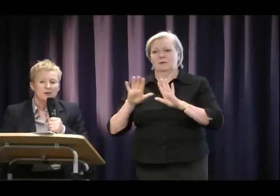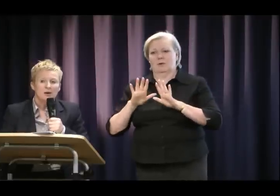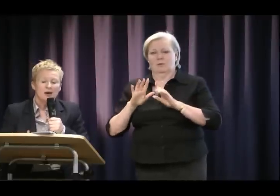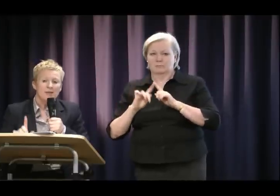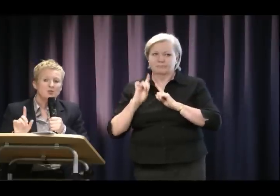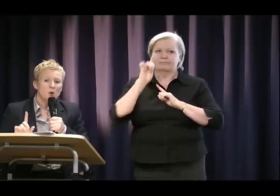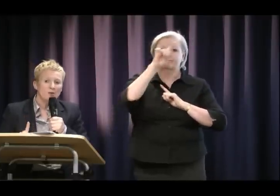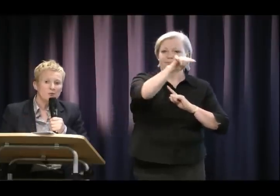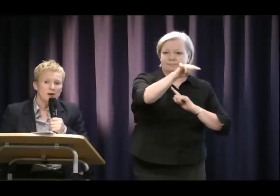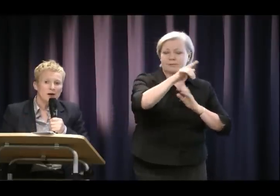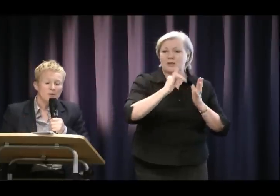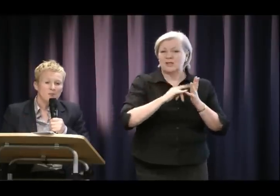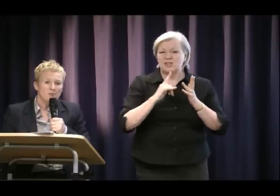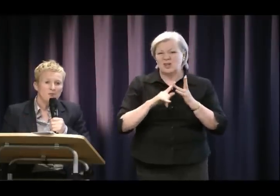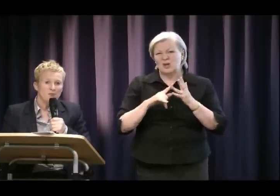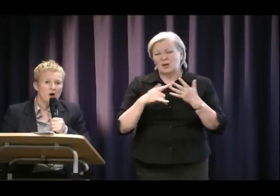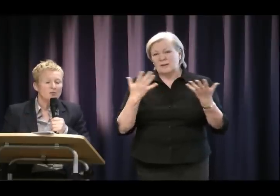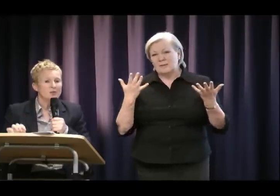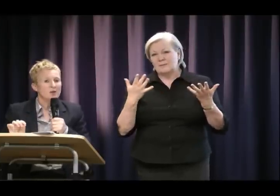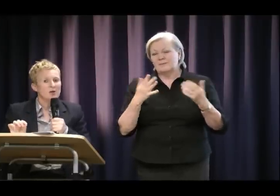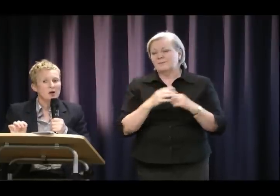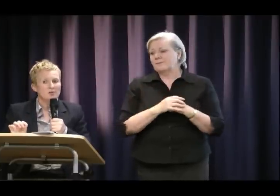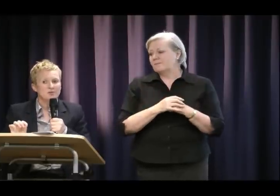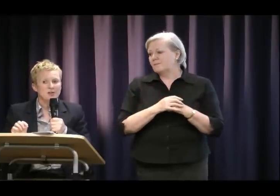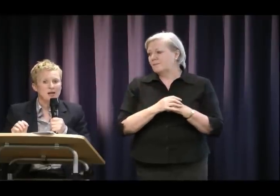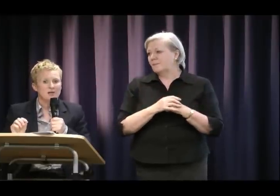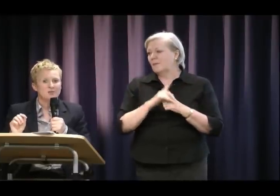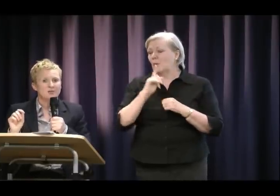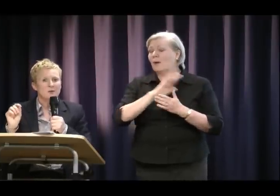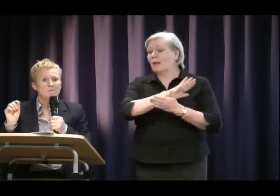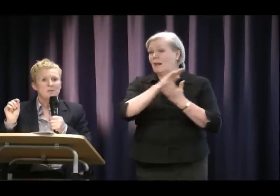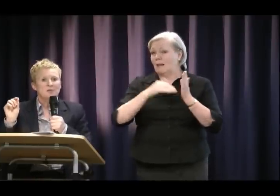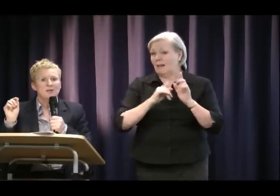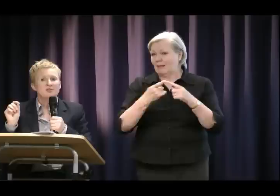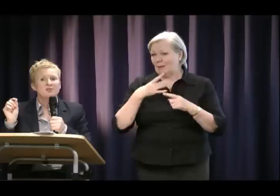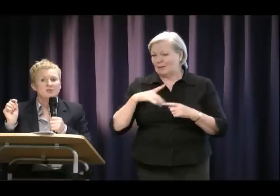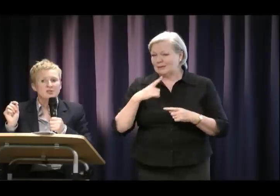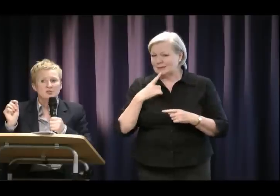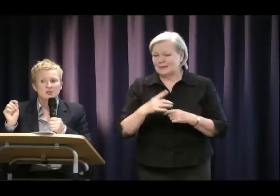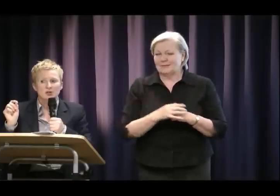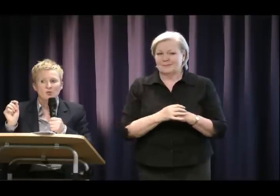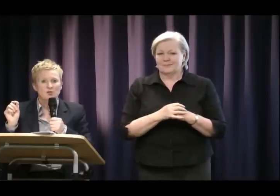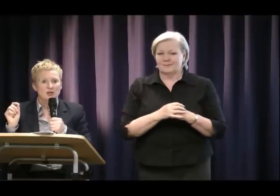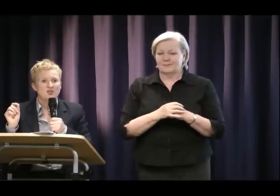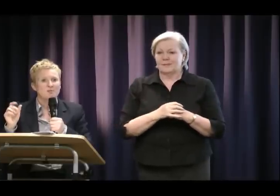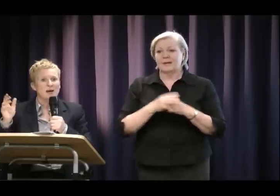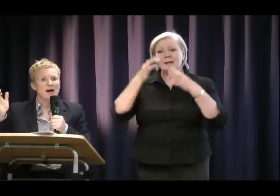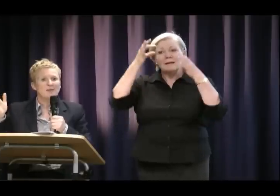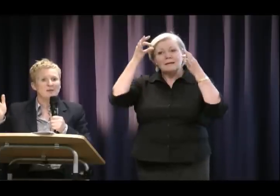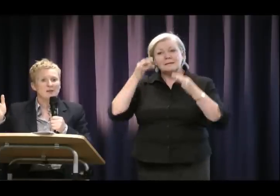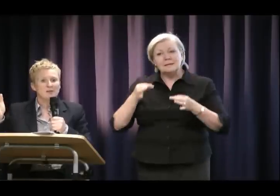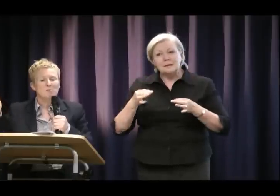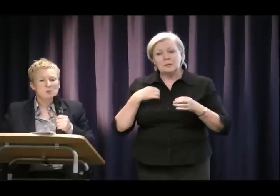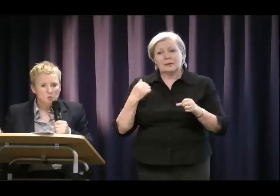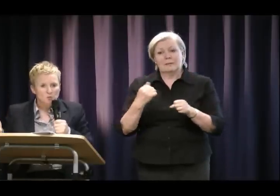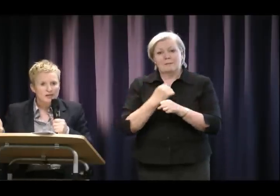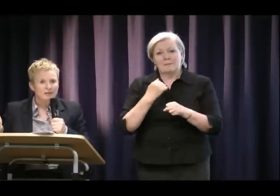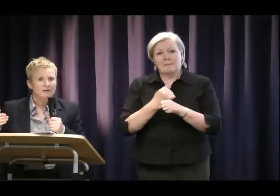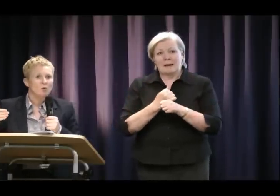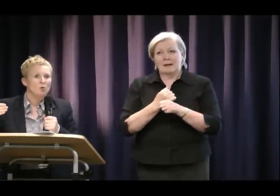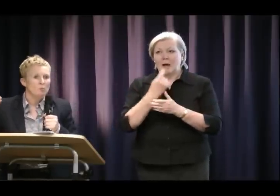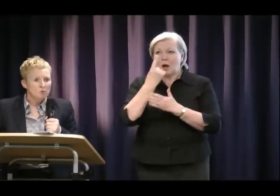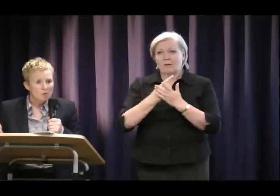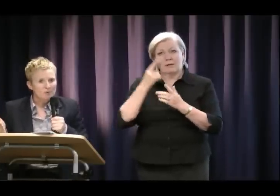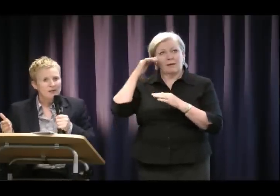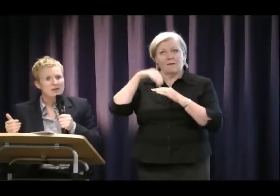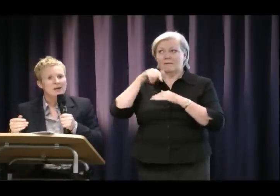are? And that's one final thing that I'd like to say is these decisions are not just about the